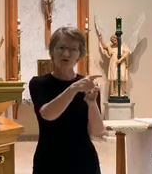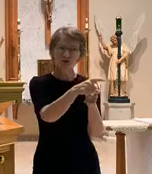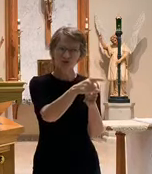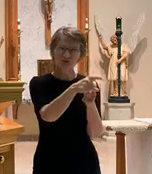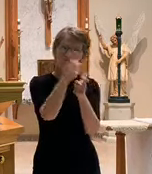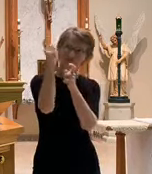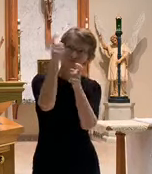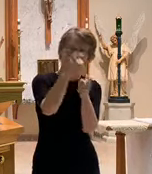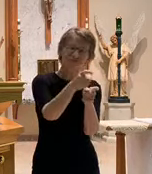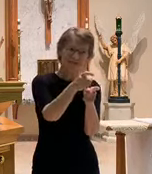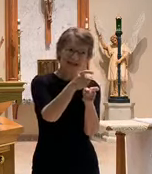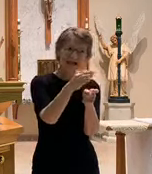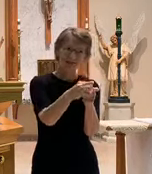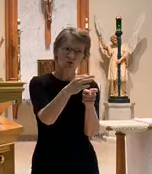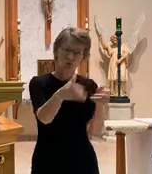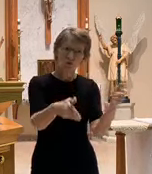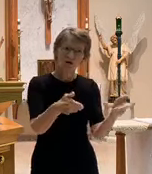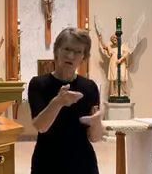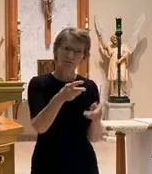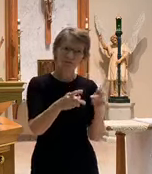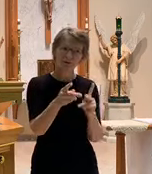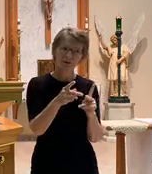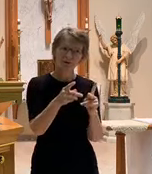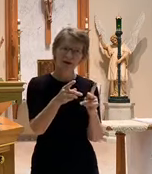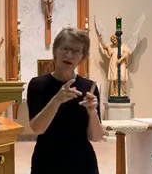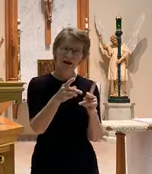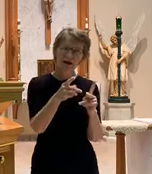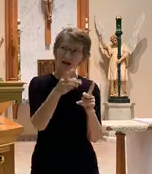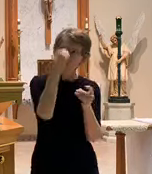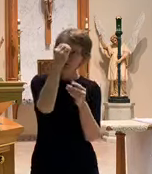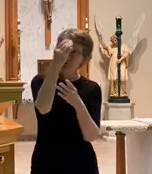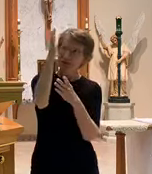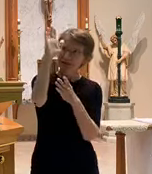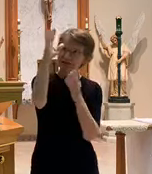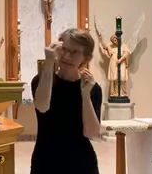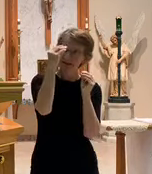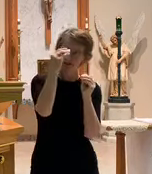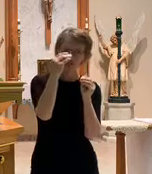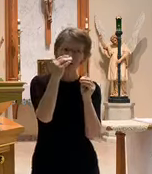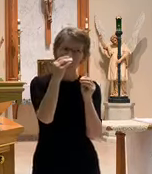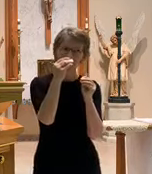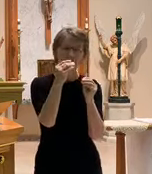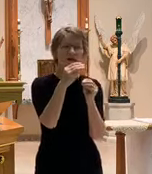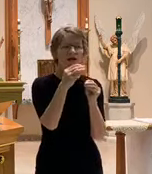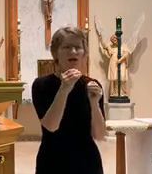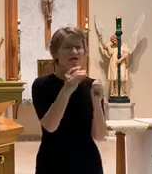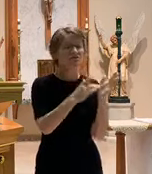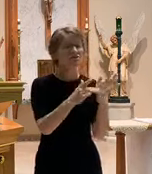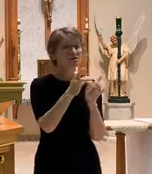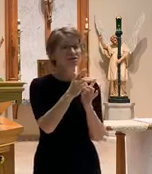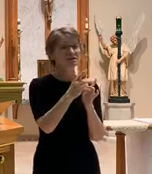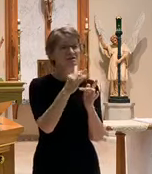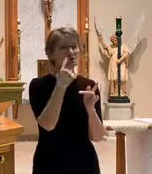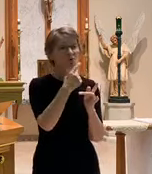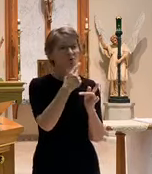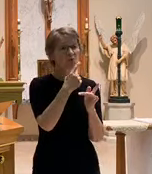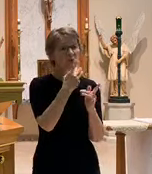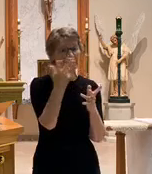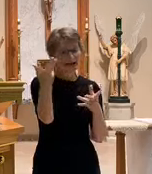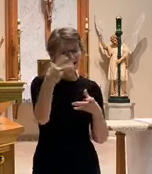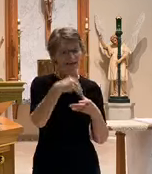being faithful to him, to his teaching, faithful to him who comes to us, Jesus who came into